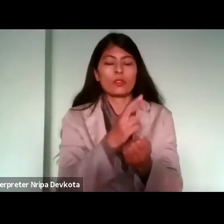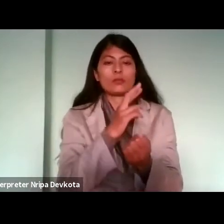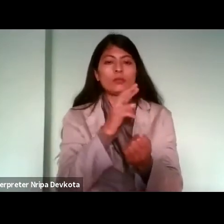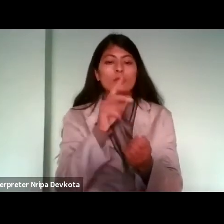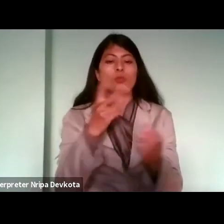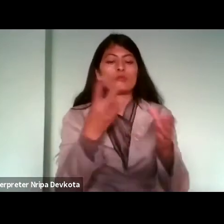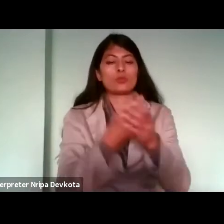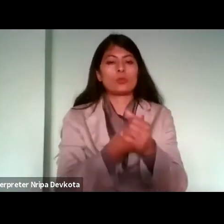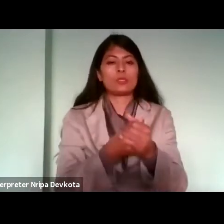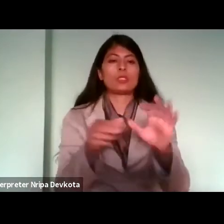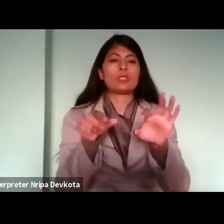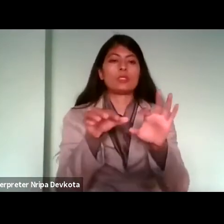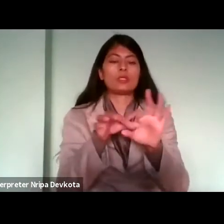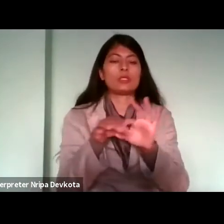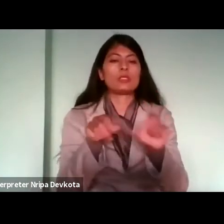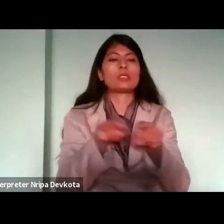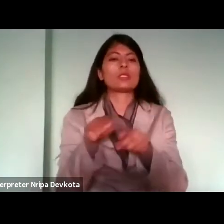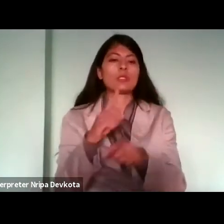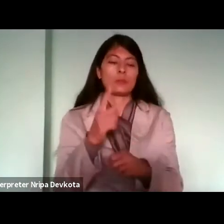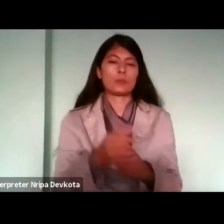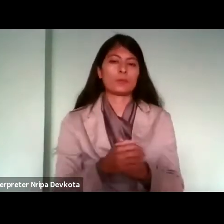same.